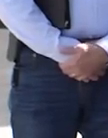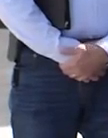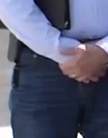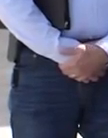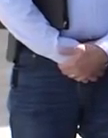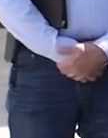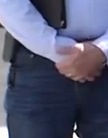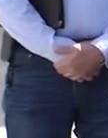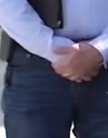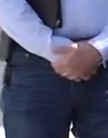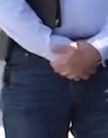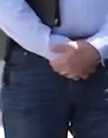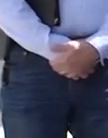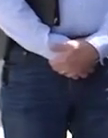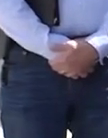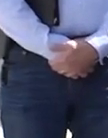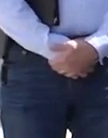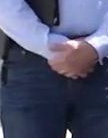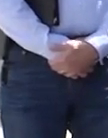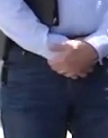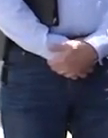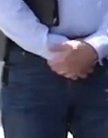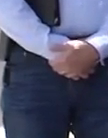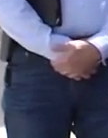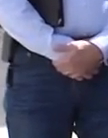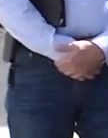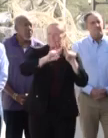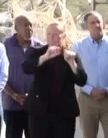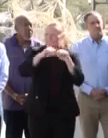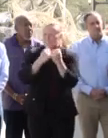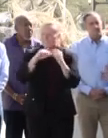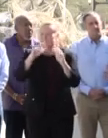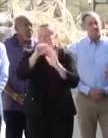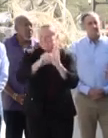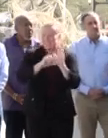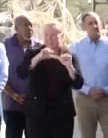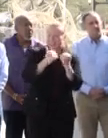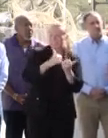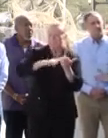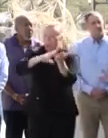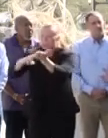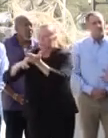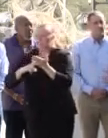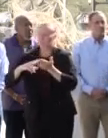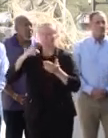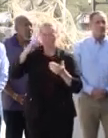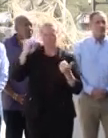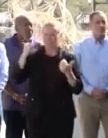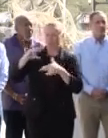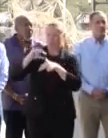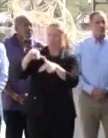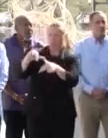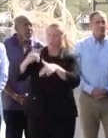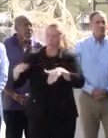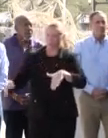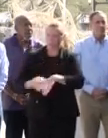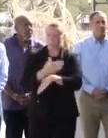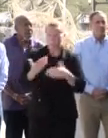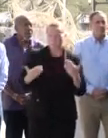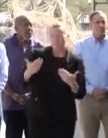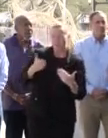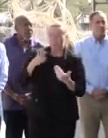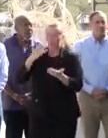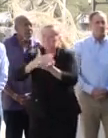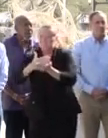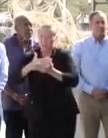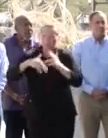state agencies. We also had some of our road contractors who, because the storm was coming, they were probably going to have to stop road building